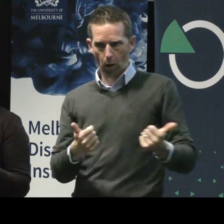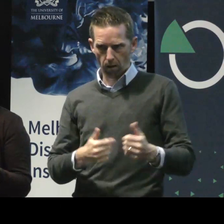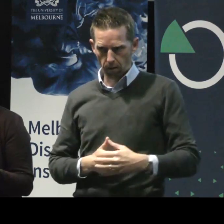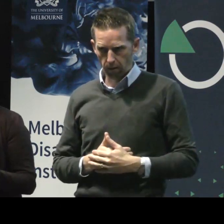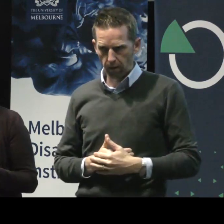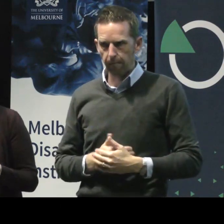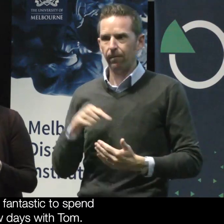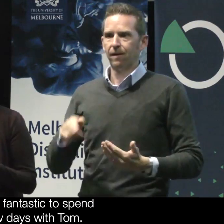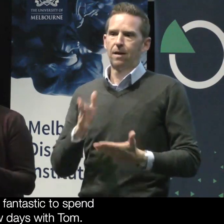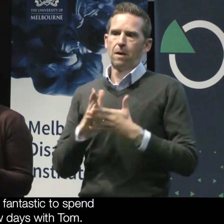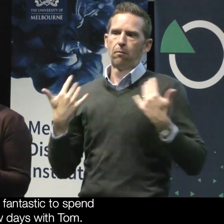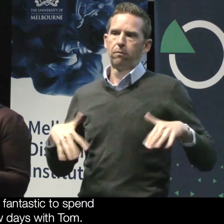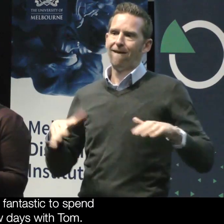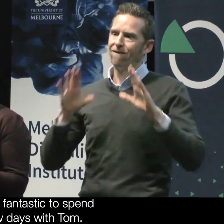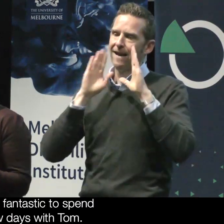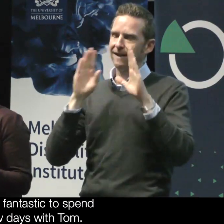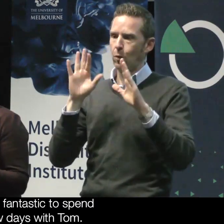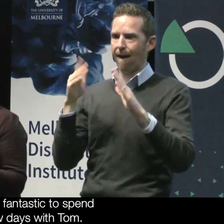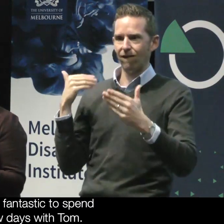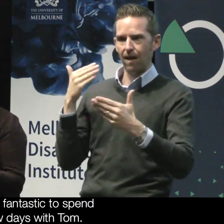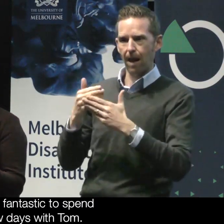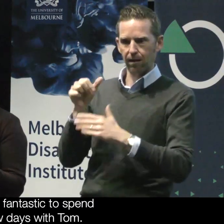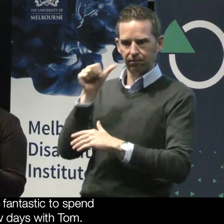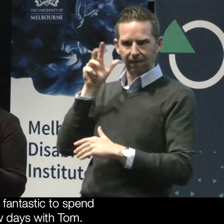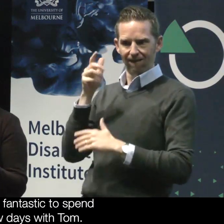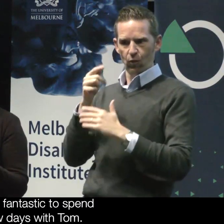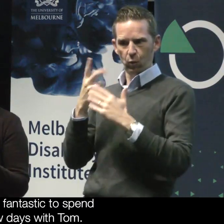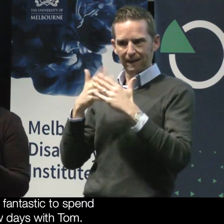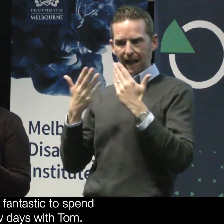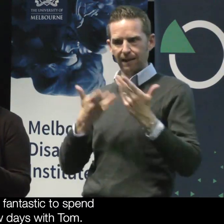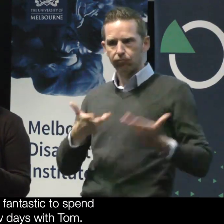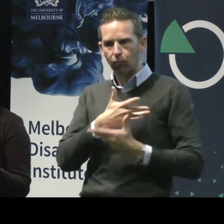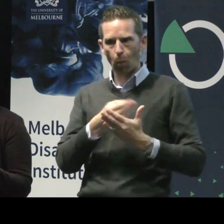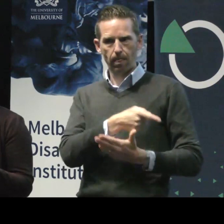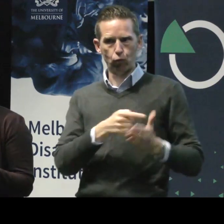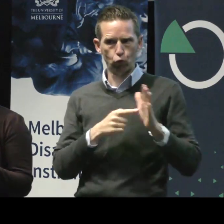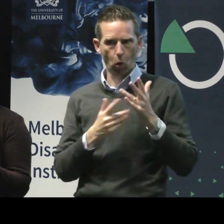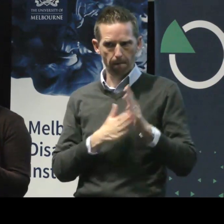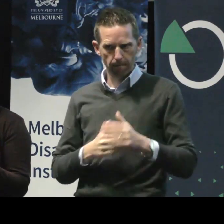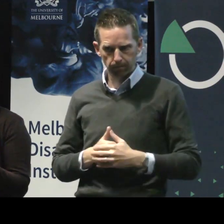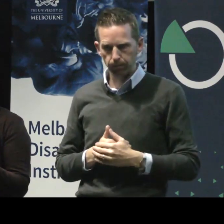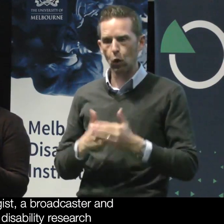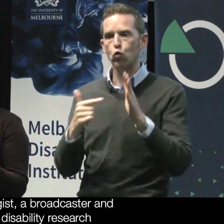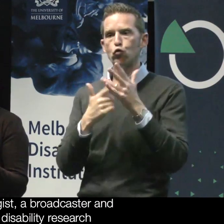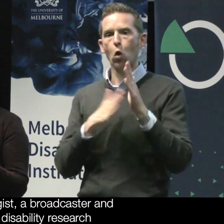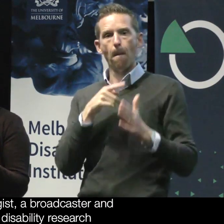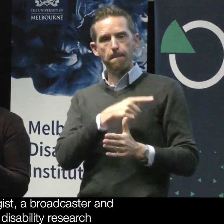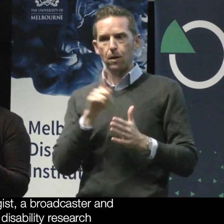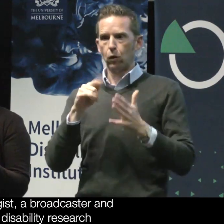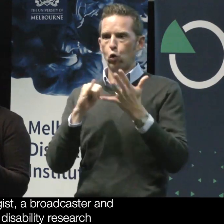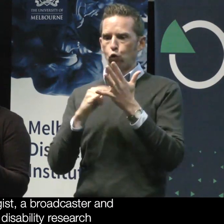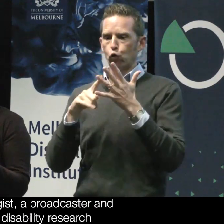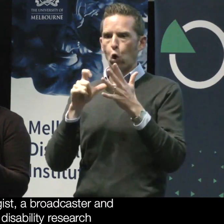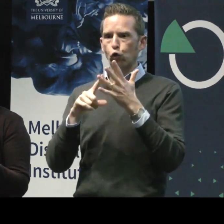And it's been fantastic to spend the last few days with Tom. Tom is a sociologist,